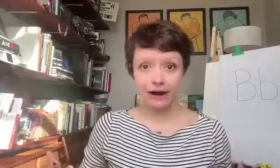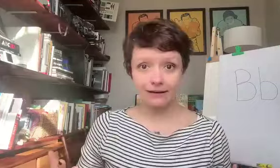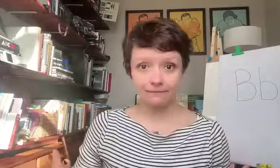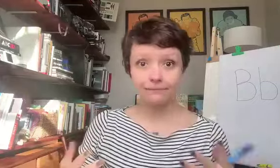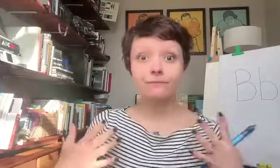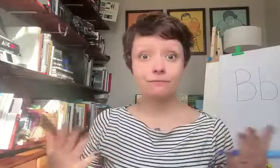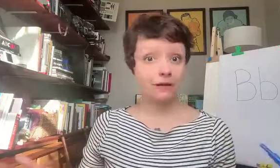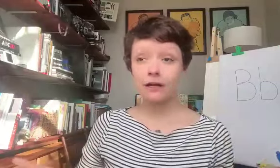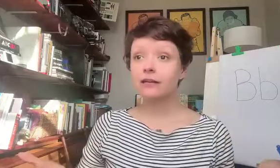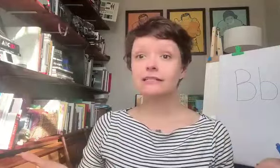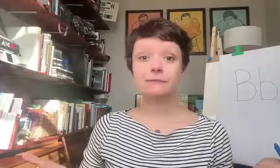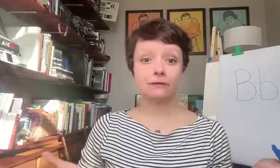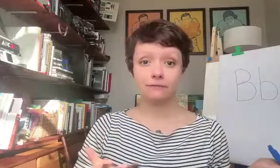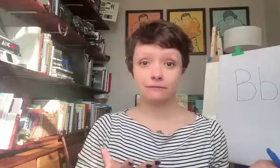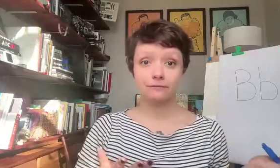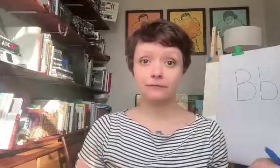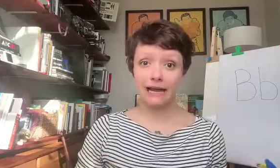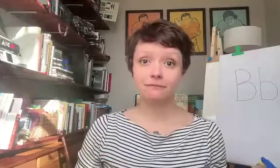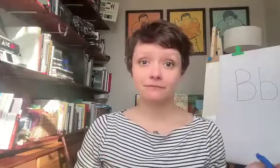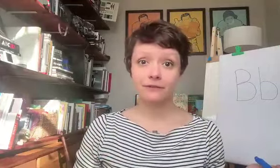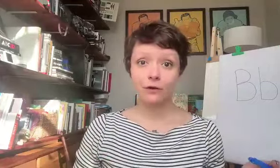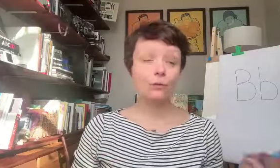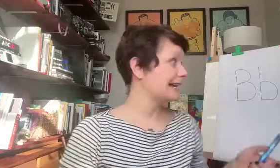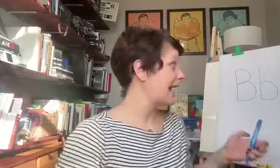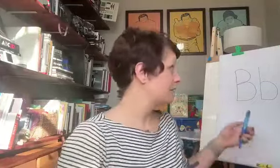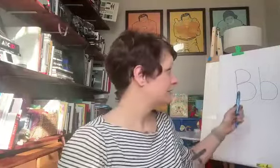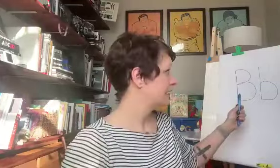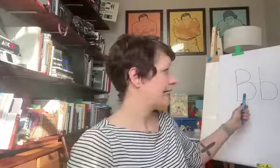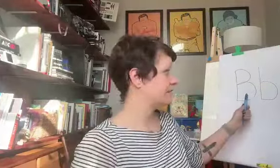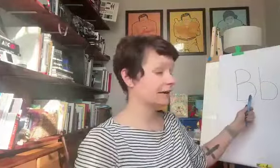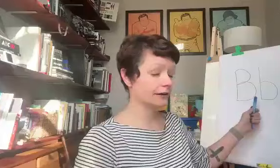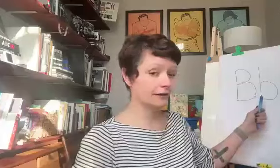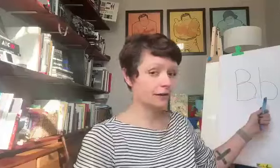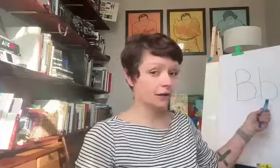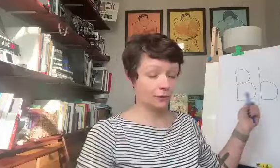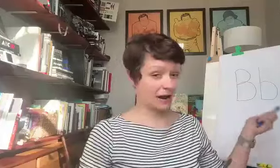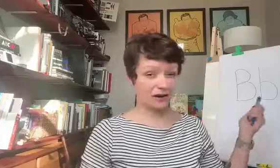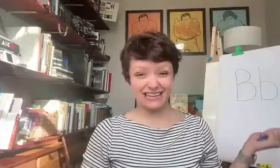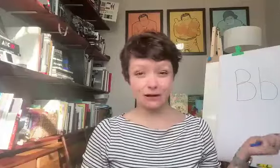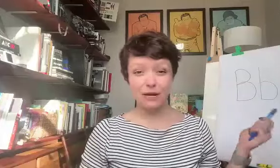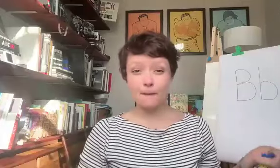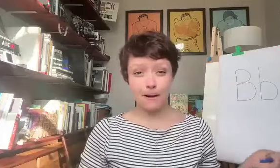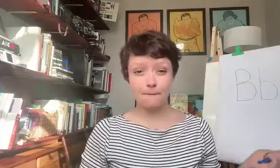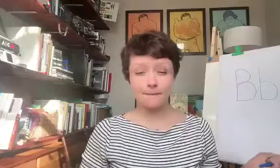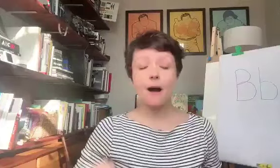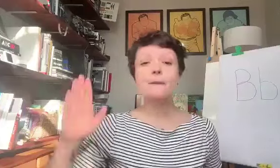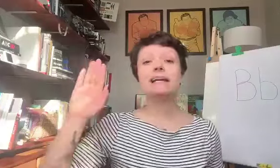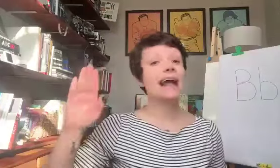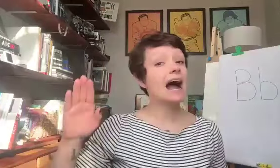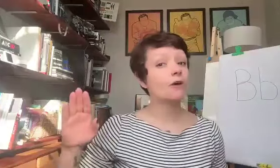right, simple, okay? We now have the letter, we now know the sound, ba. But now for